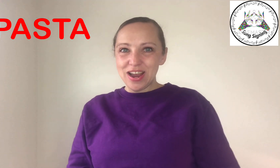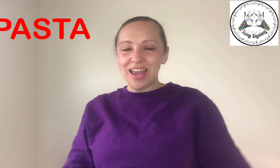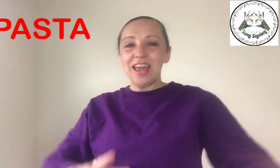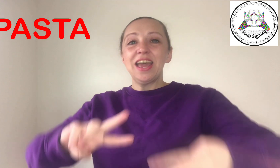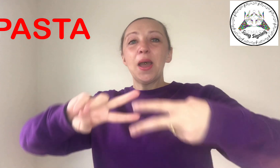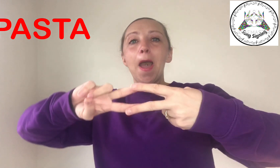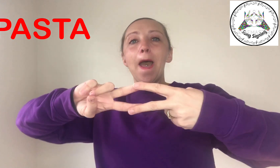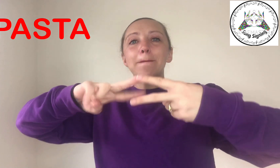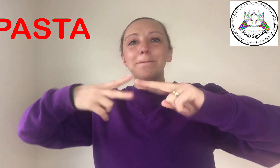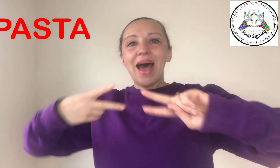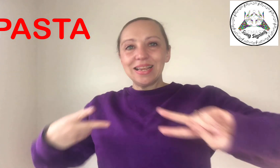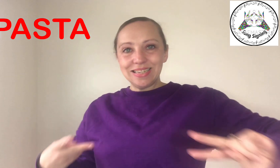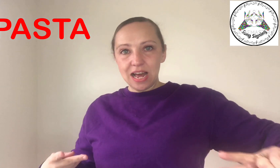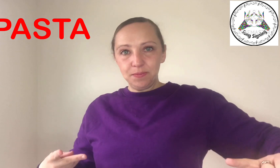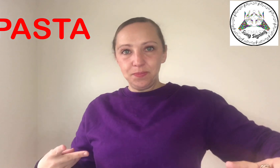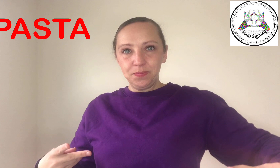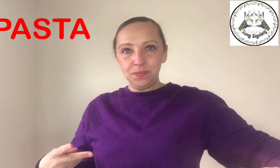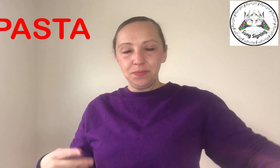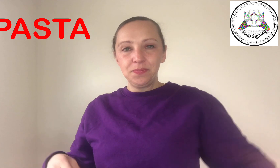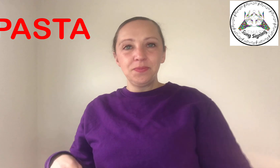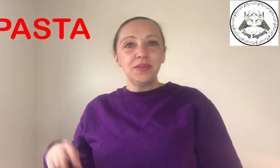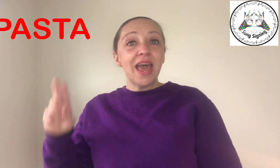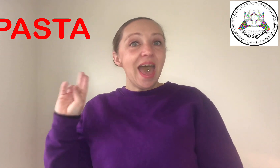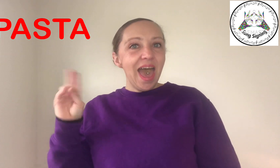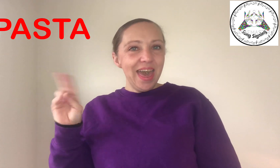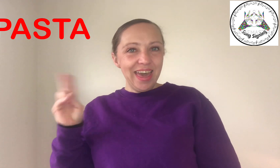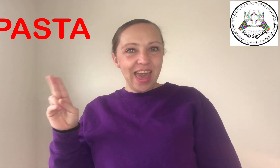tricky. Pasta. Again,